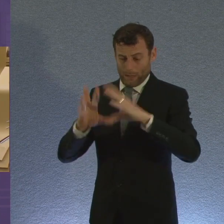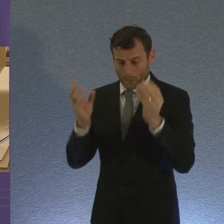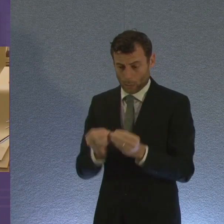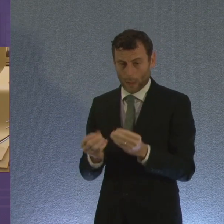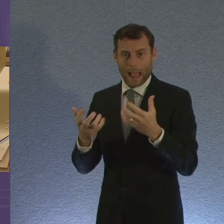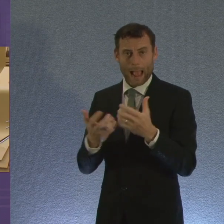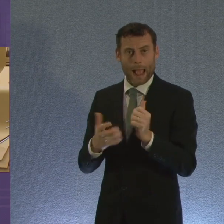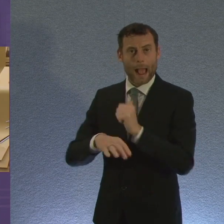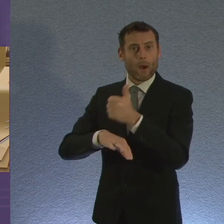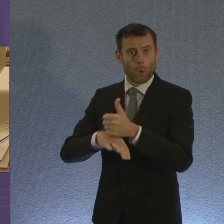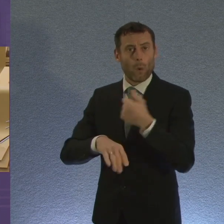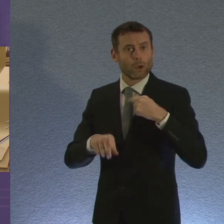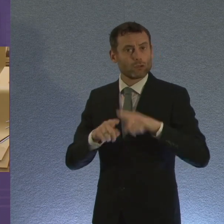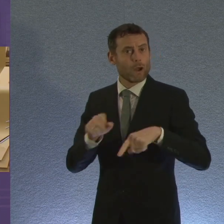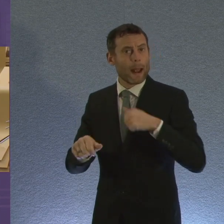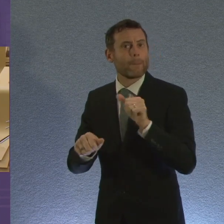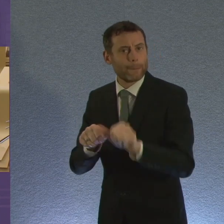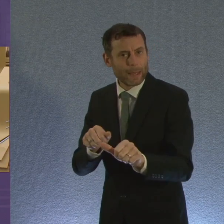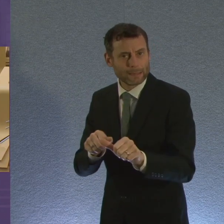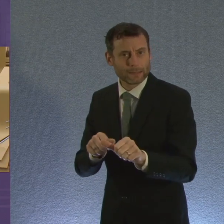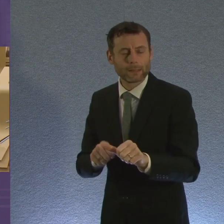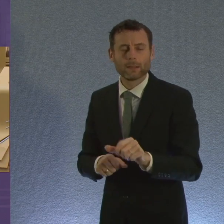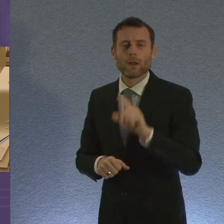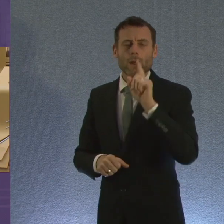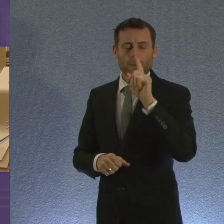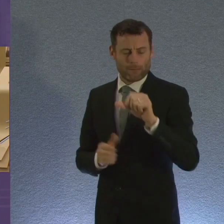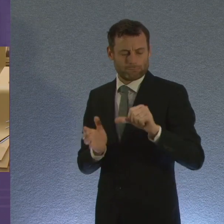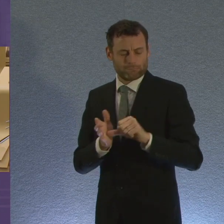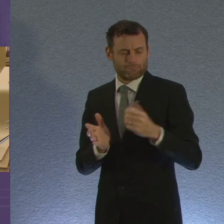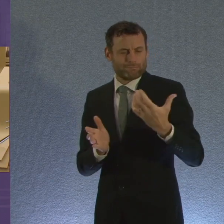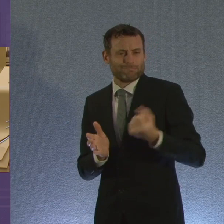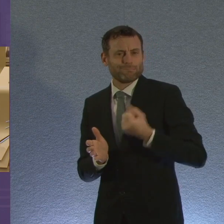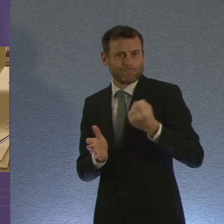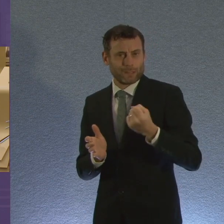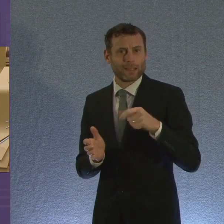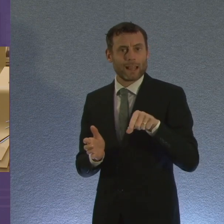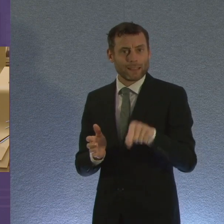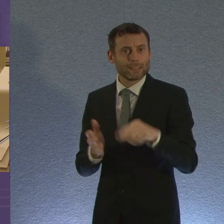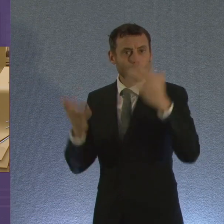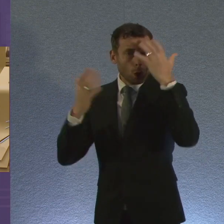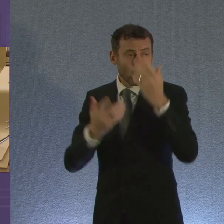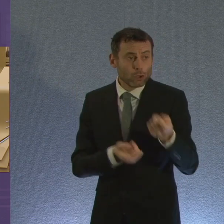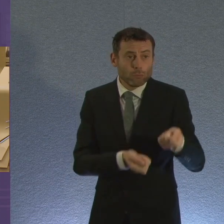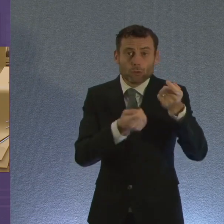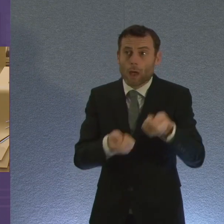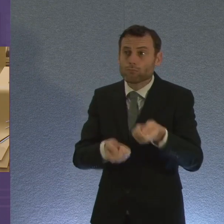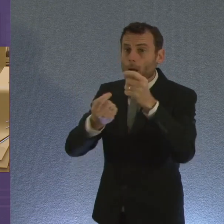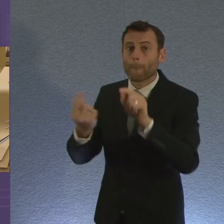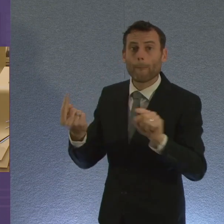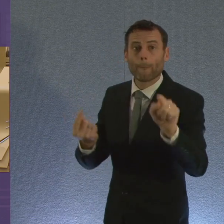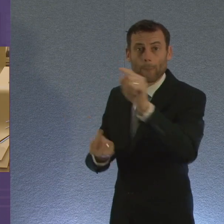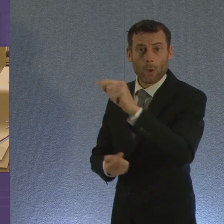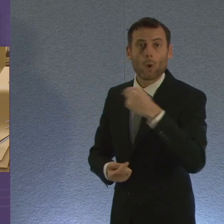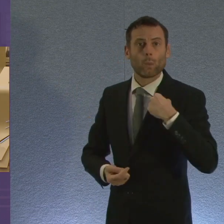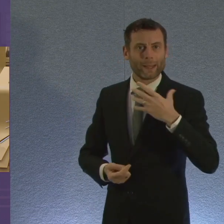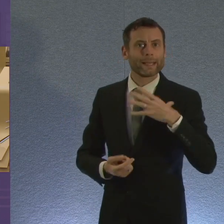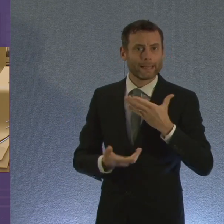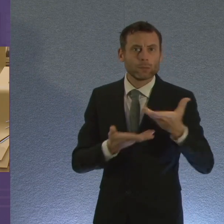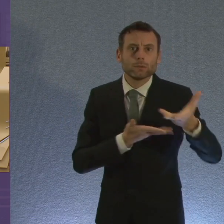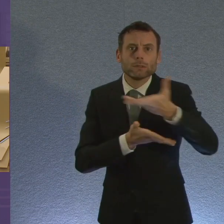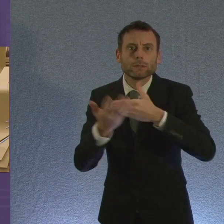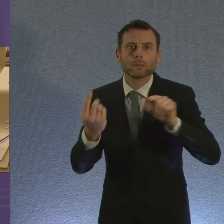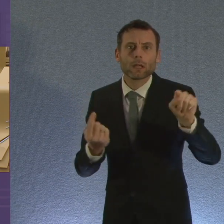will continue to do so. The points made on hardship need to be addressed and will be addressed. Mr. Gibson's point about junior self-employed